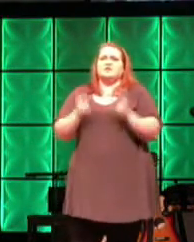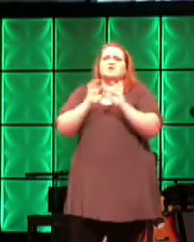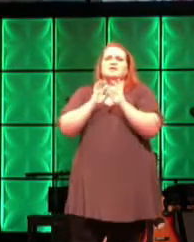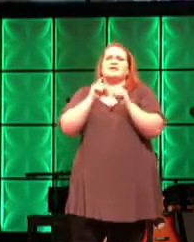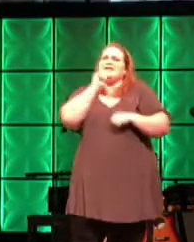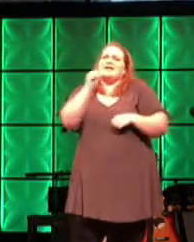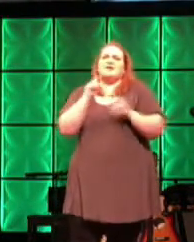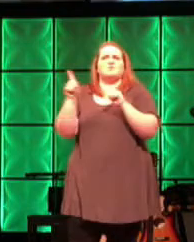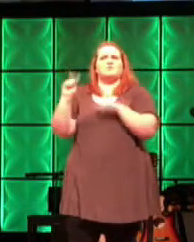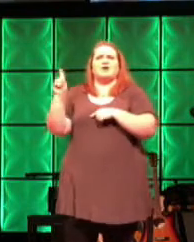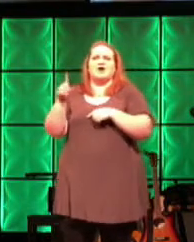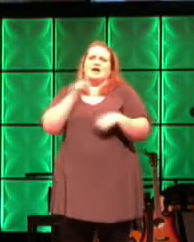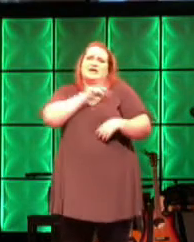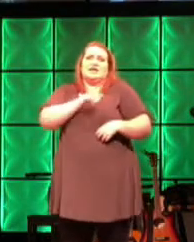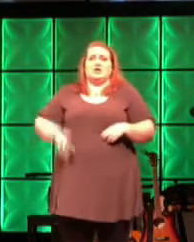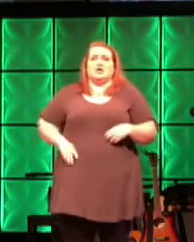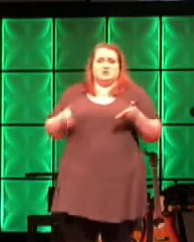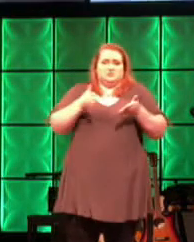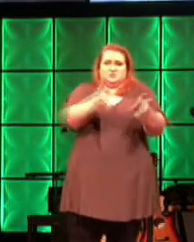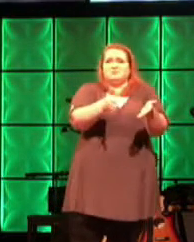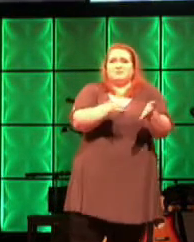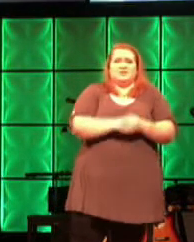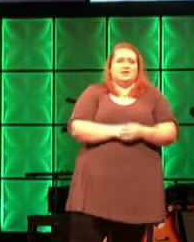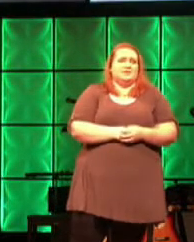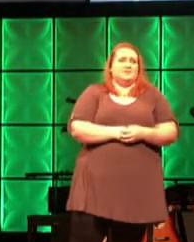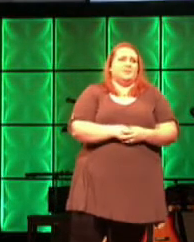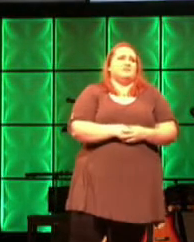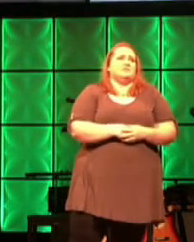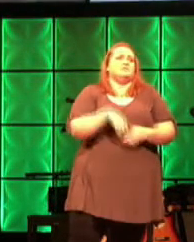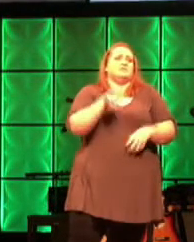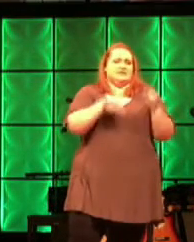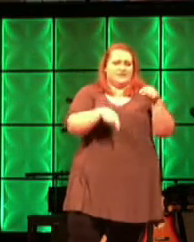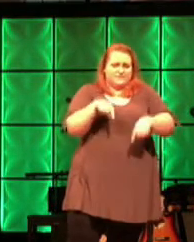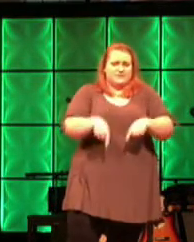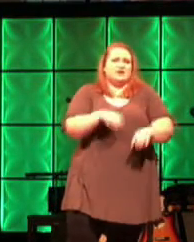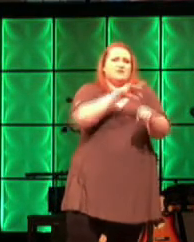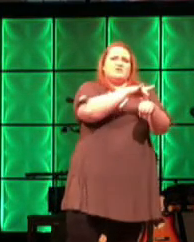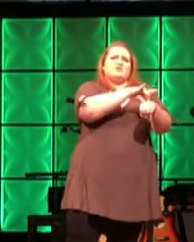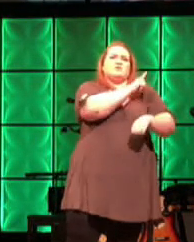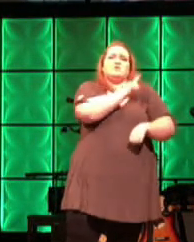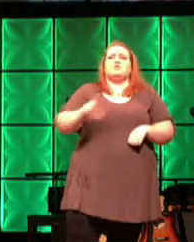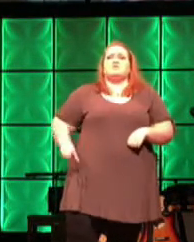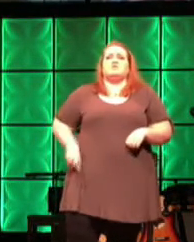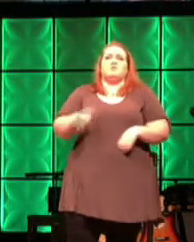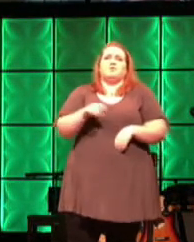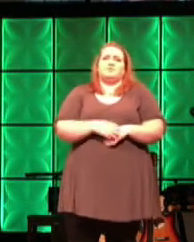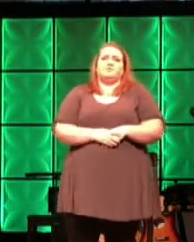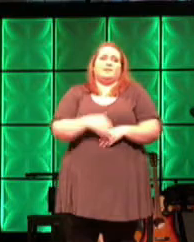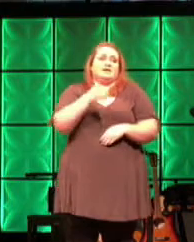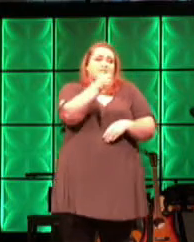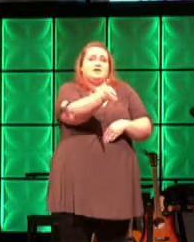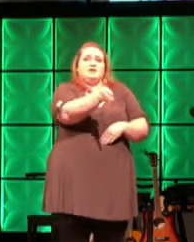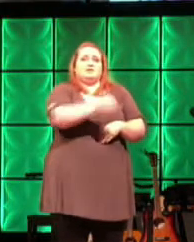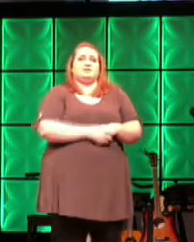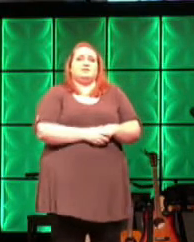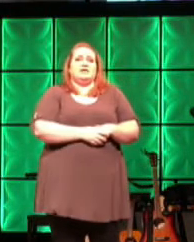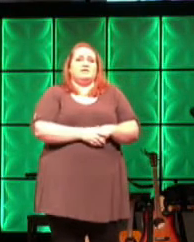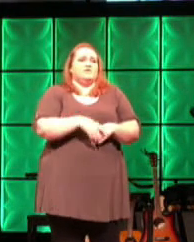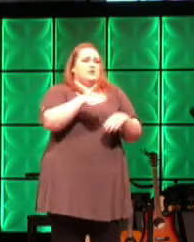place fit for a heavenly king, but to the feet of an earthly lord. It was there, before